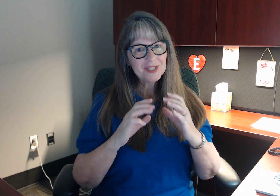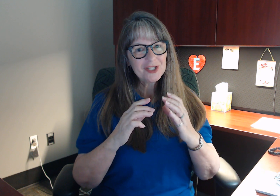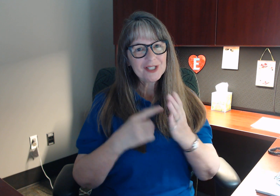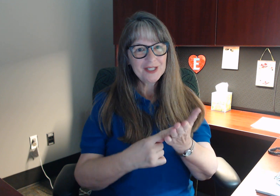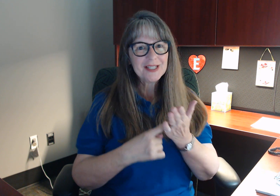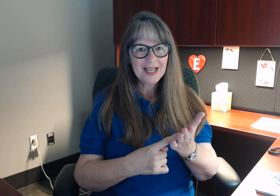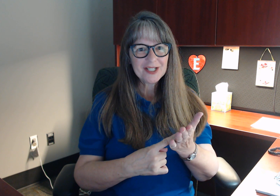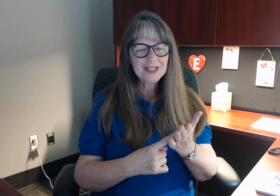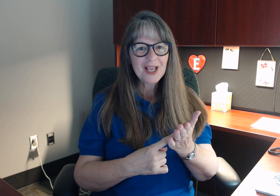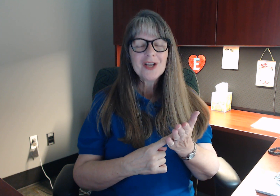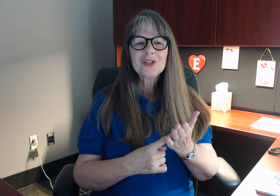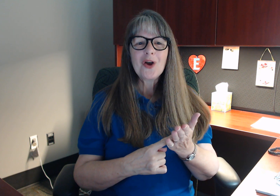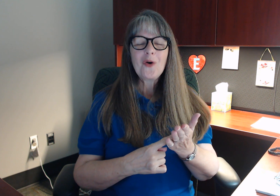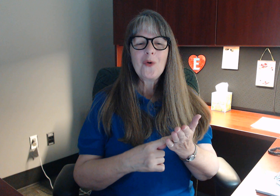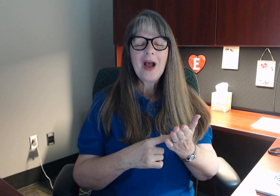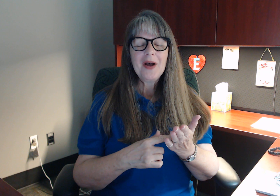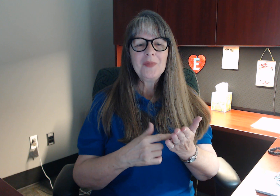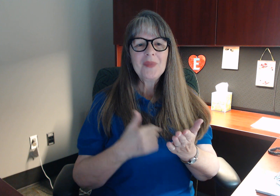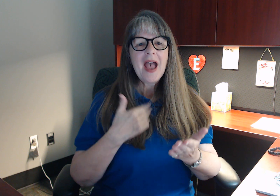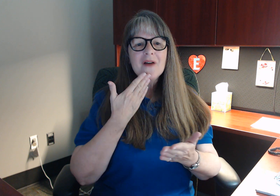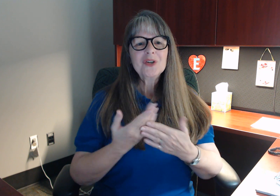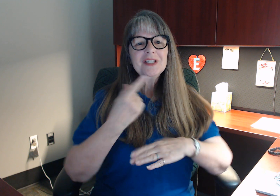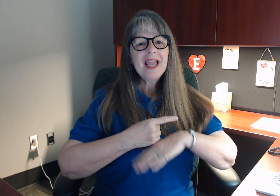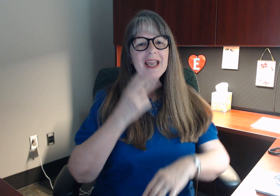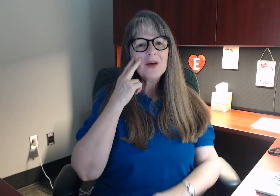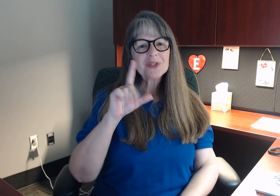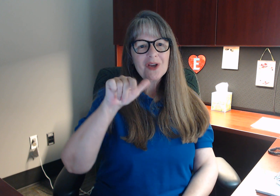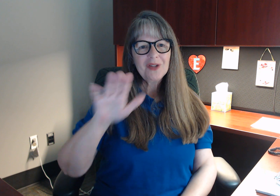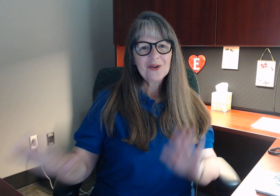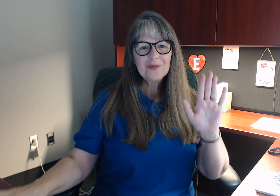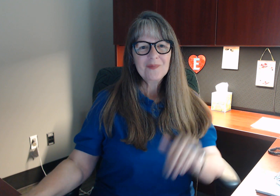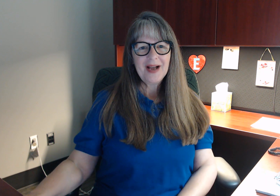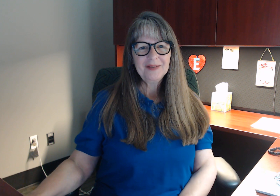conversations and discussions. So have a good day, and I will see y'all later. Bye.